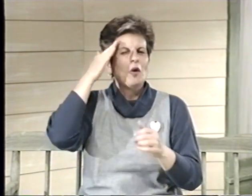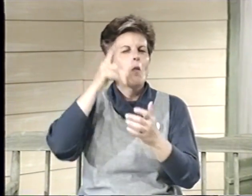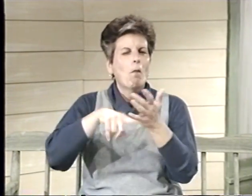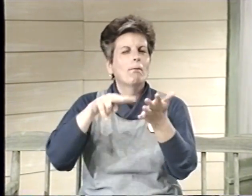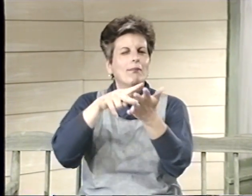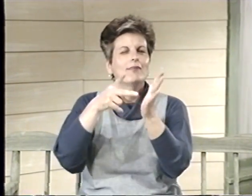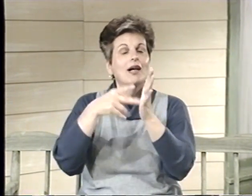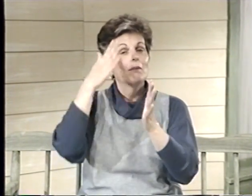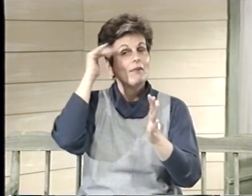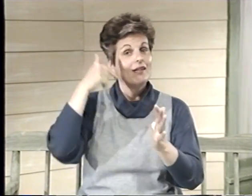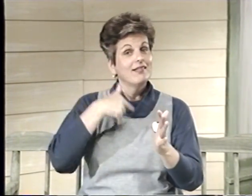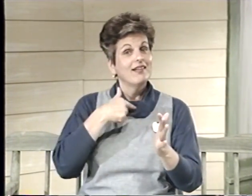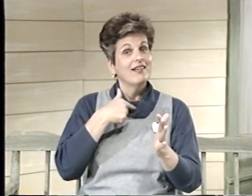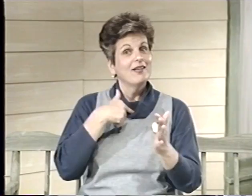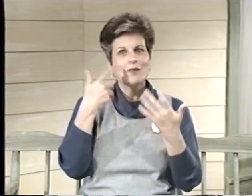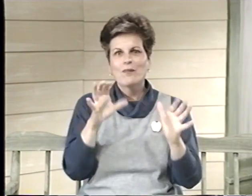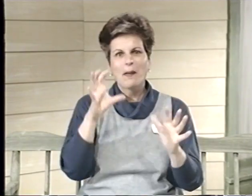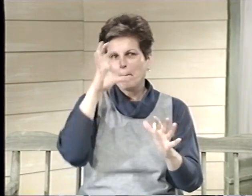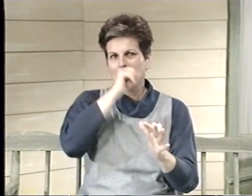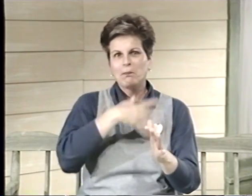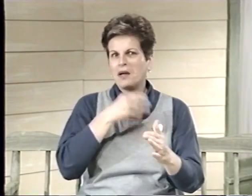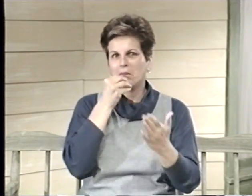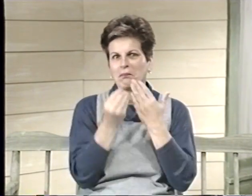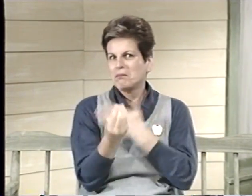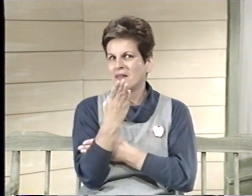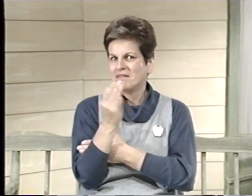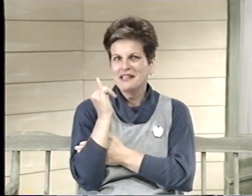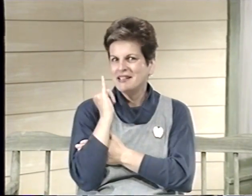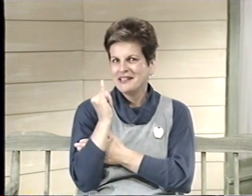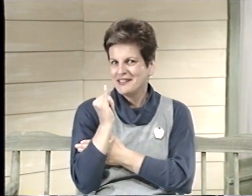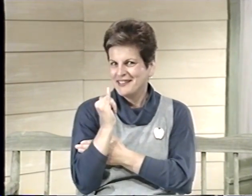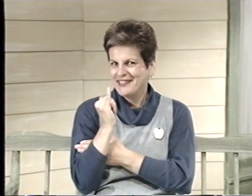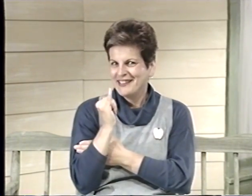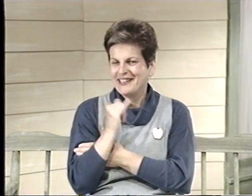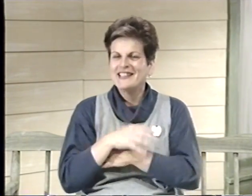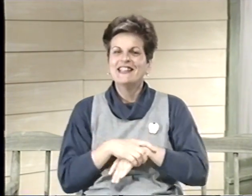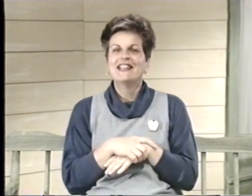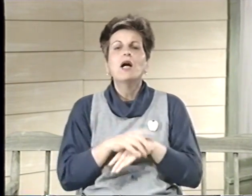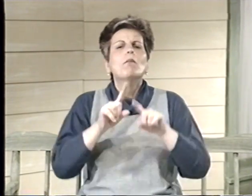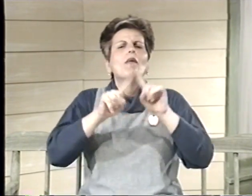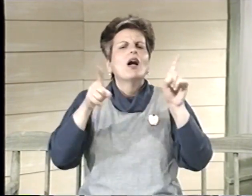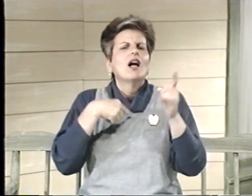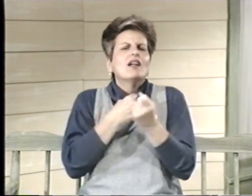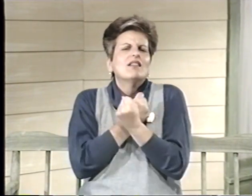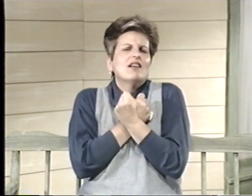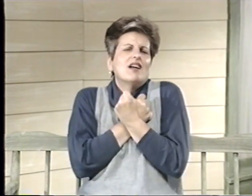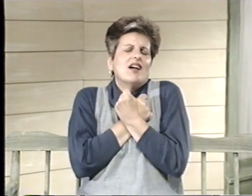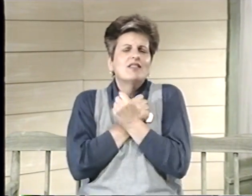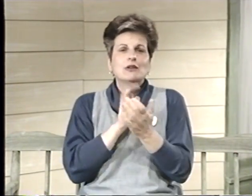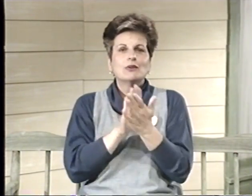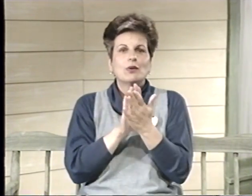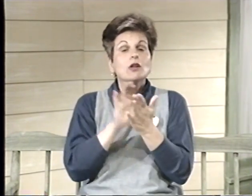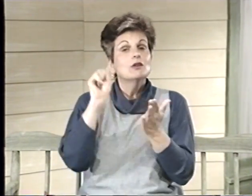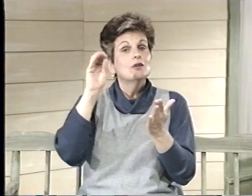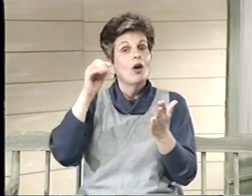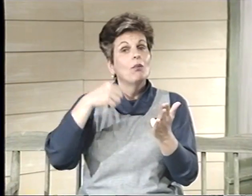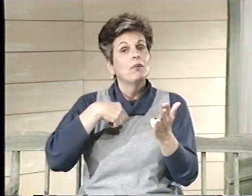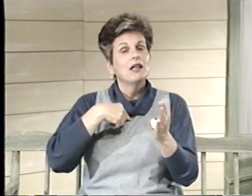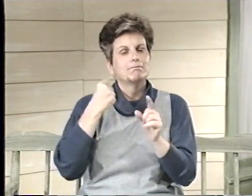I knew what he meant because I wouldn't want to miss my breakfast every morning either. But I loved school,